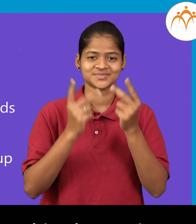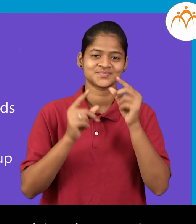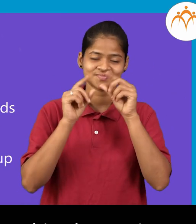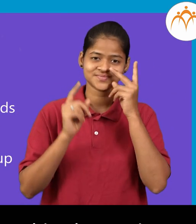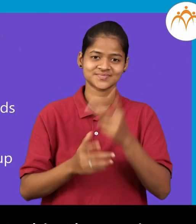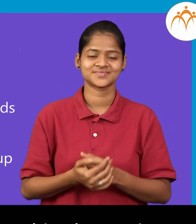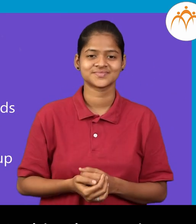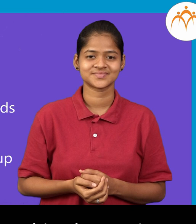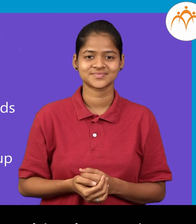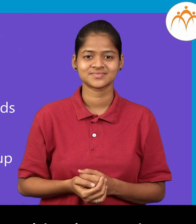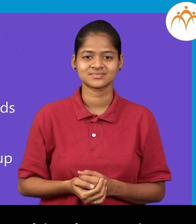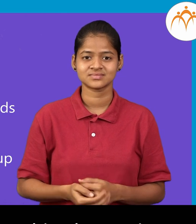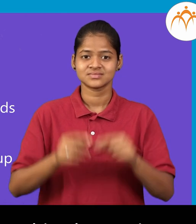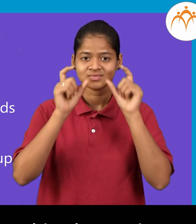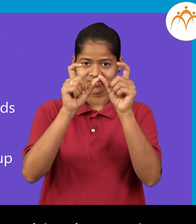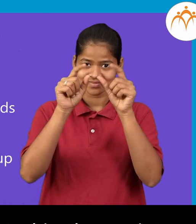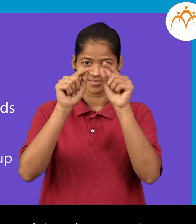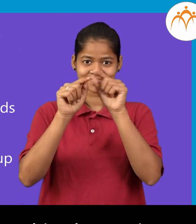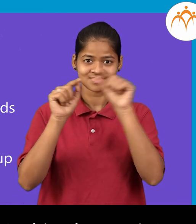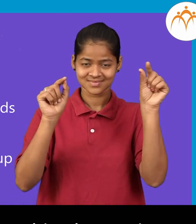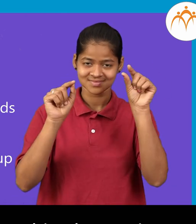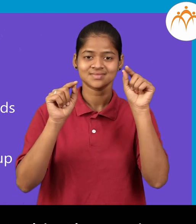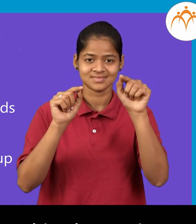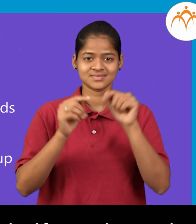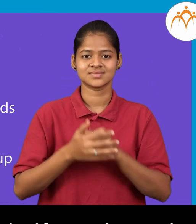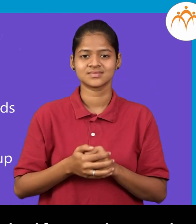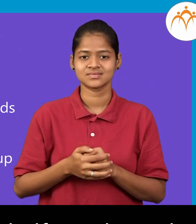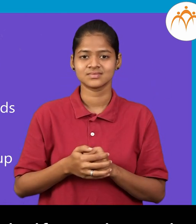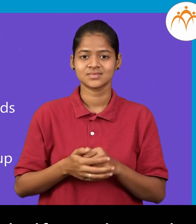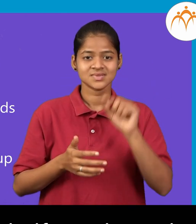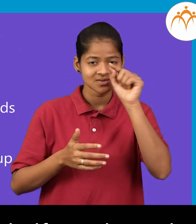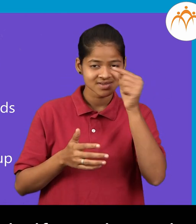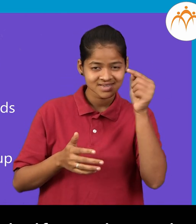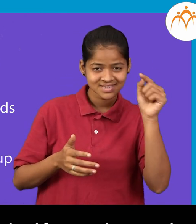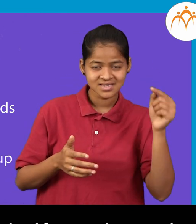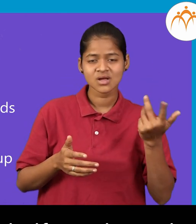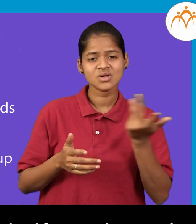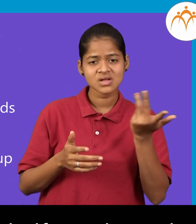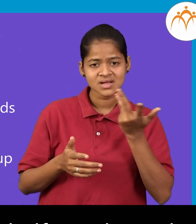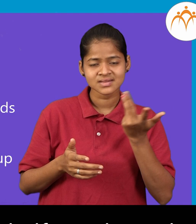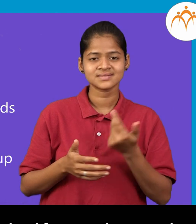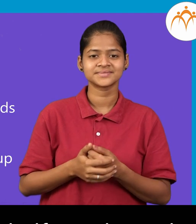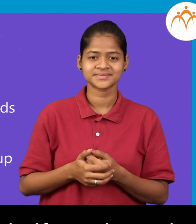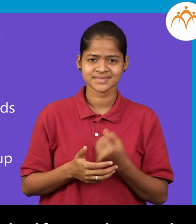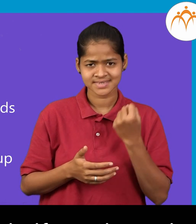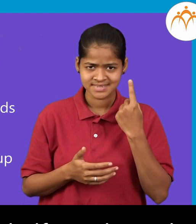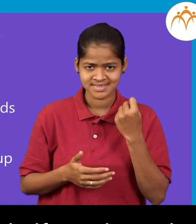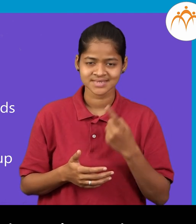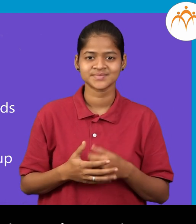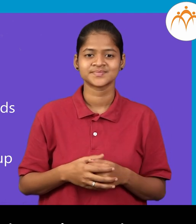commas are inserted in these pictures? The sentence is written halfway through and something